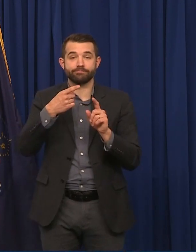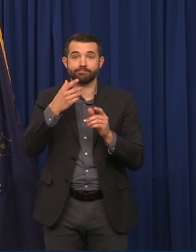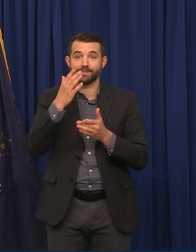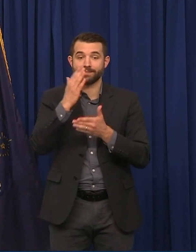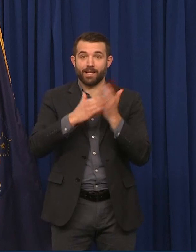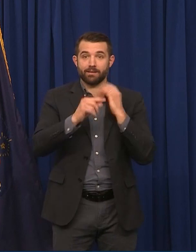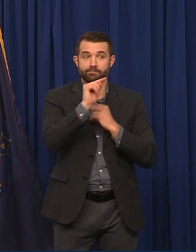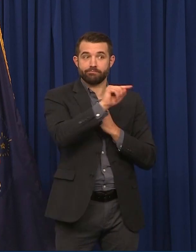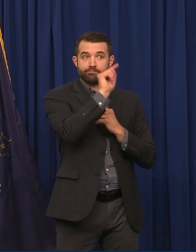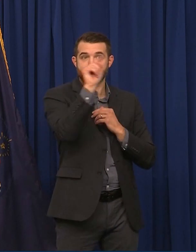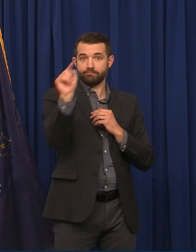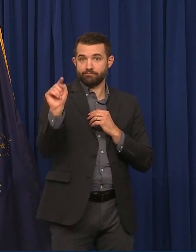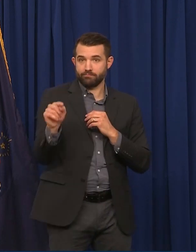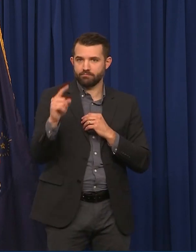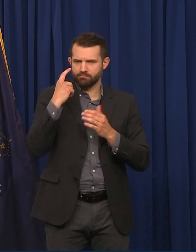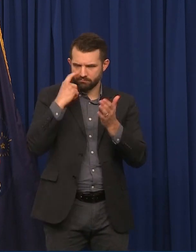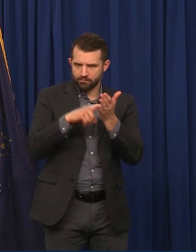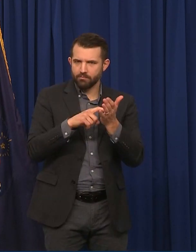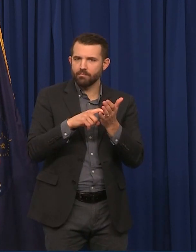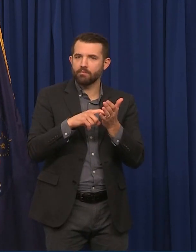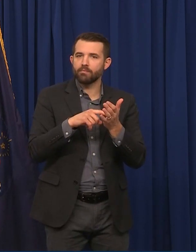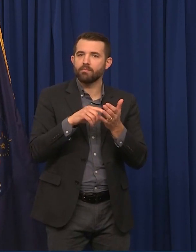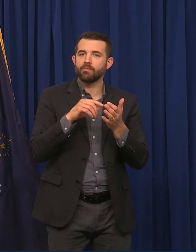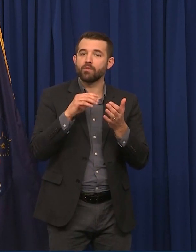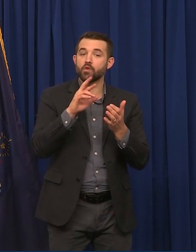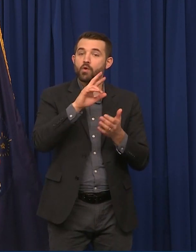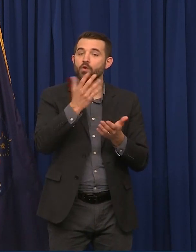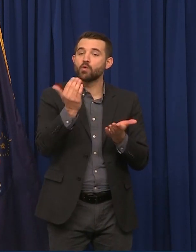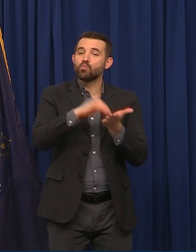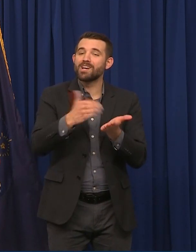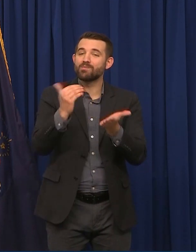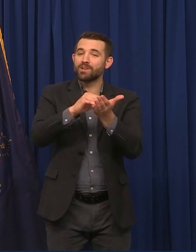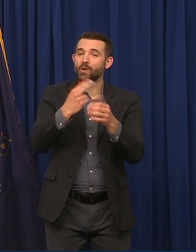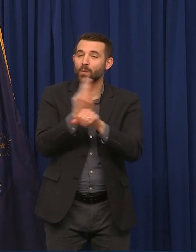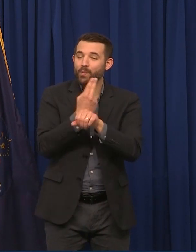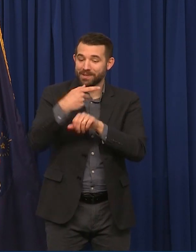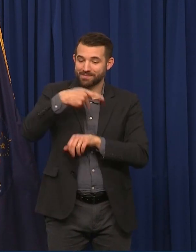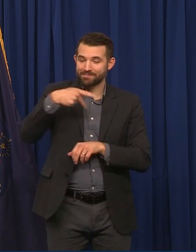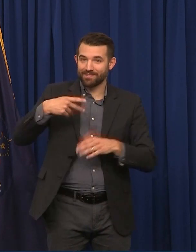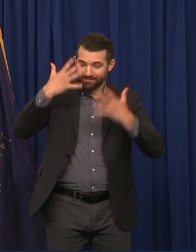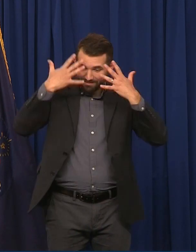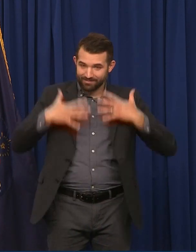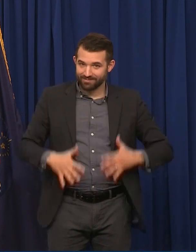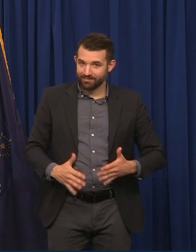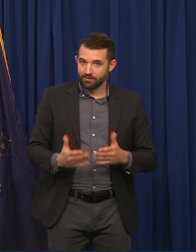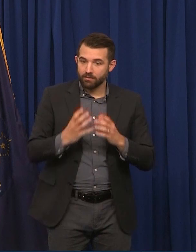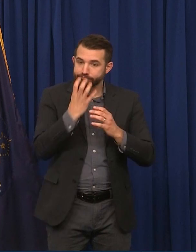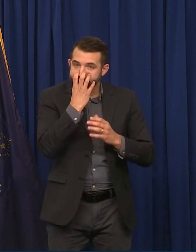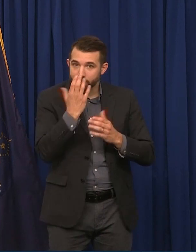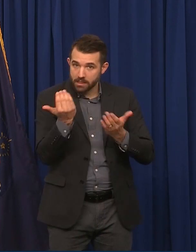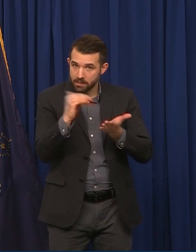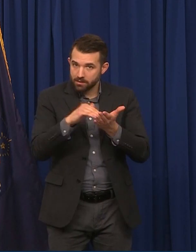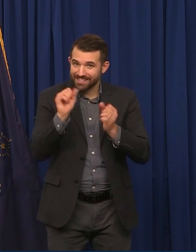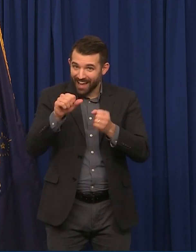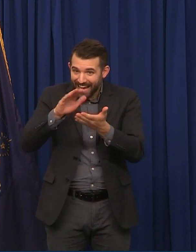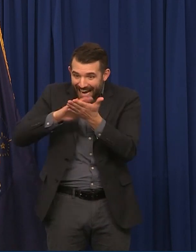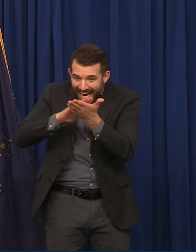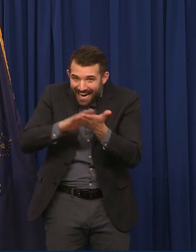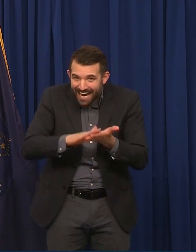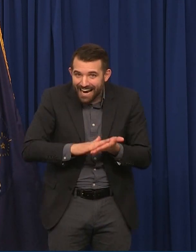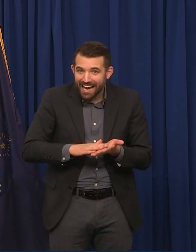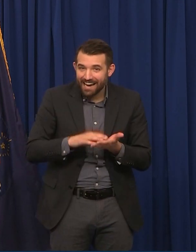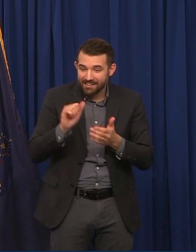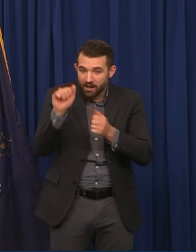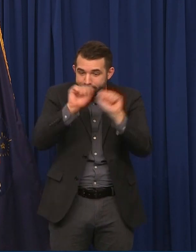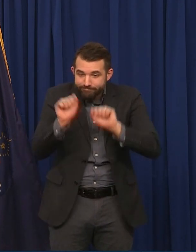There are guidelines that we have furnished to healthcare providers on overall strategies to optimize the use of PPE.